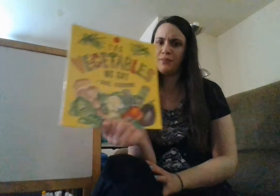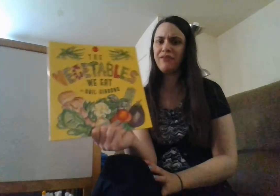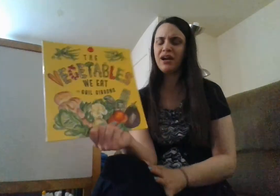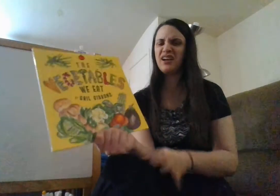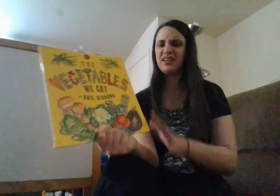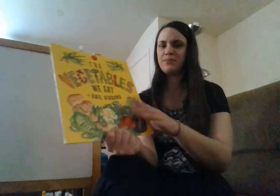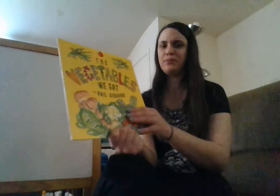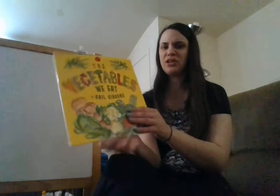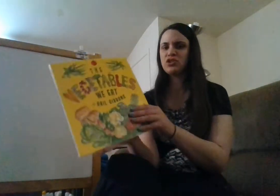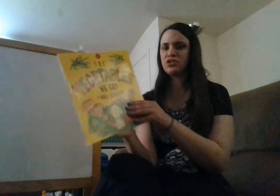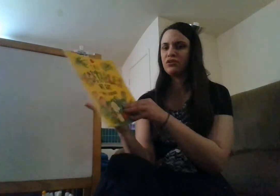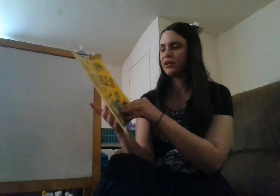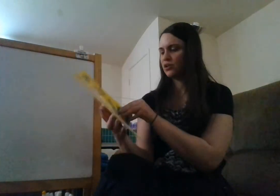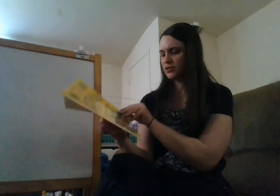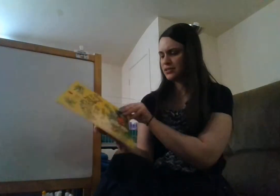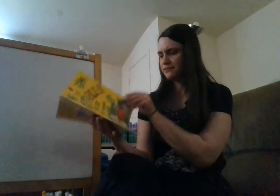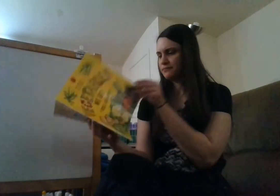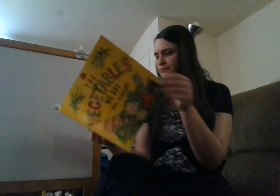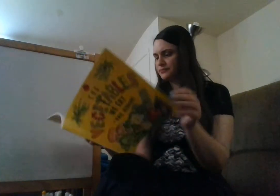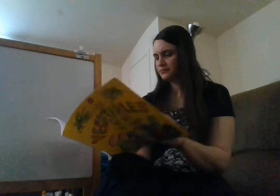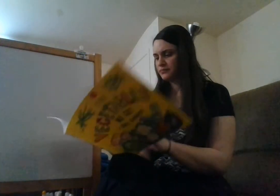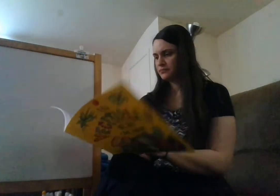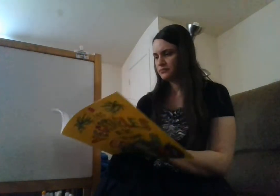might recognize some of the pictures look like hers.